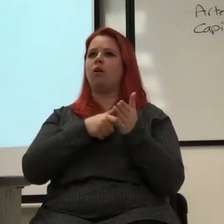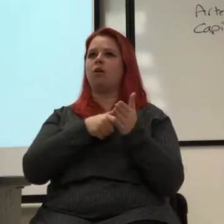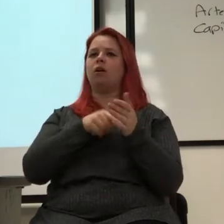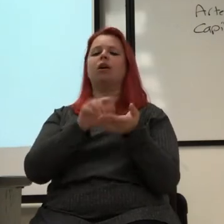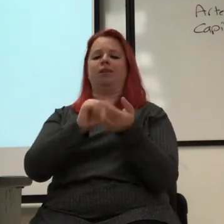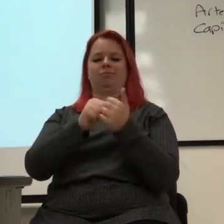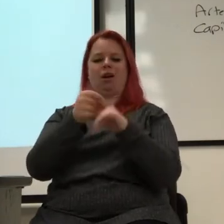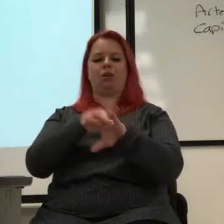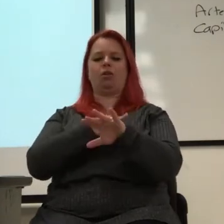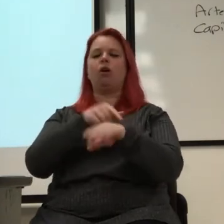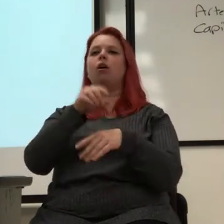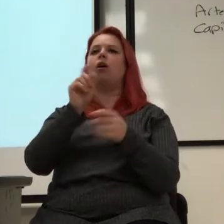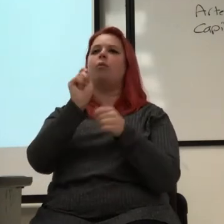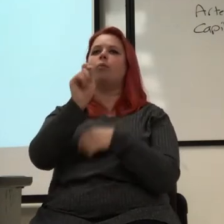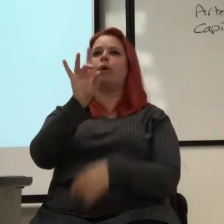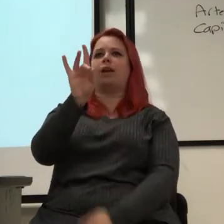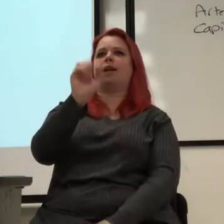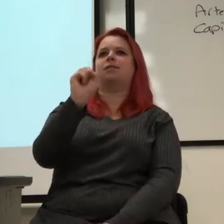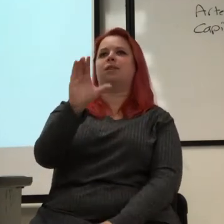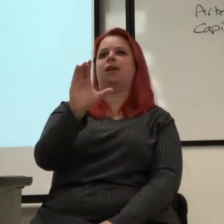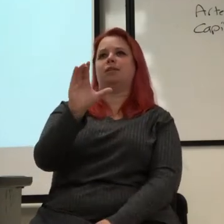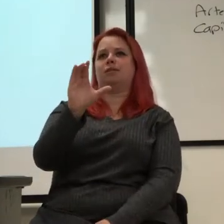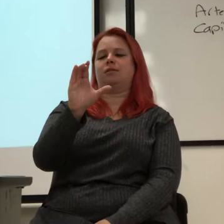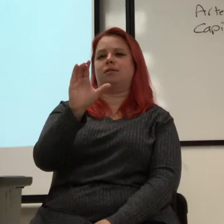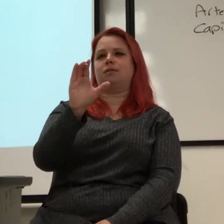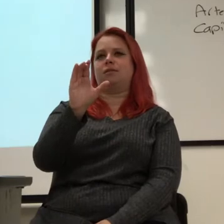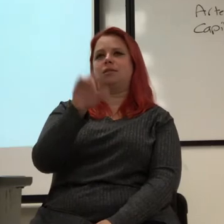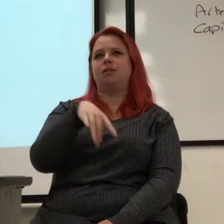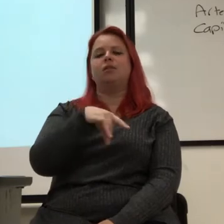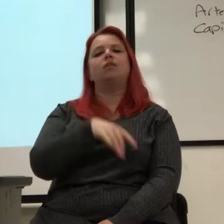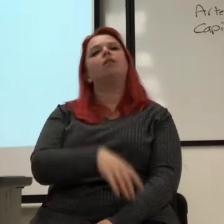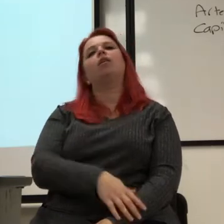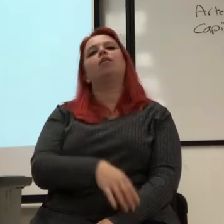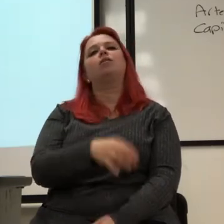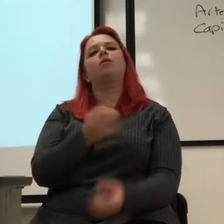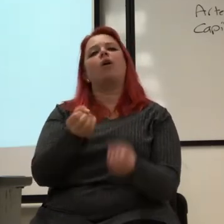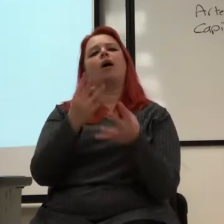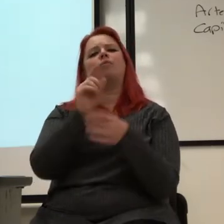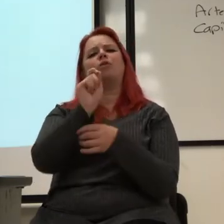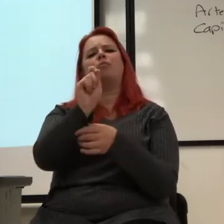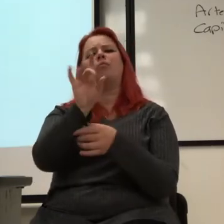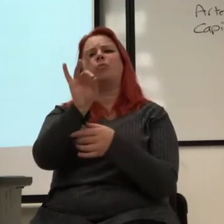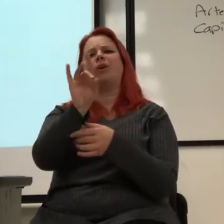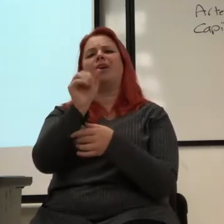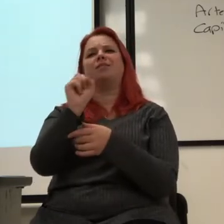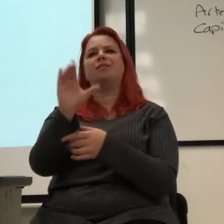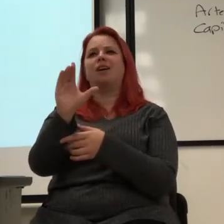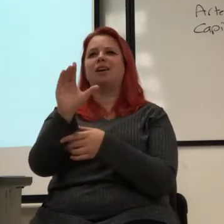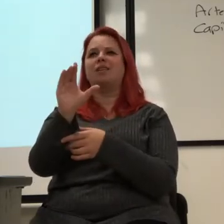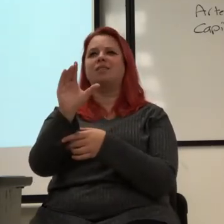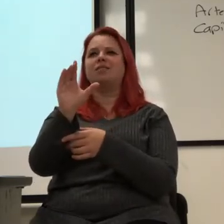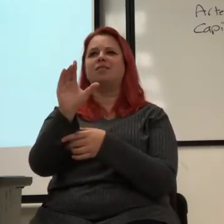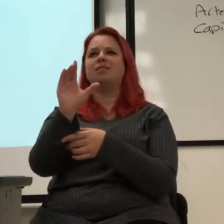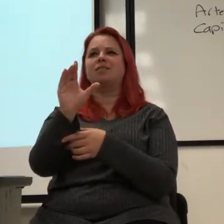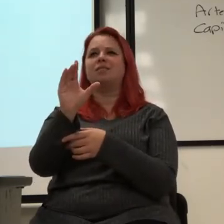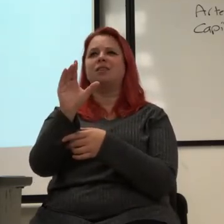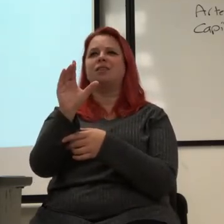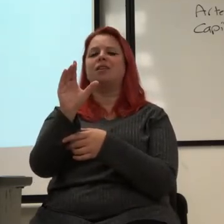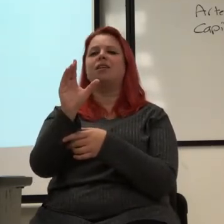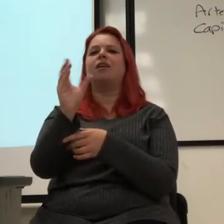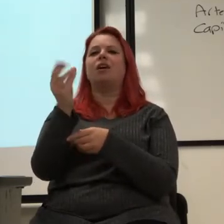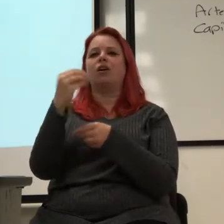0.8. 0.8 seconds, 800 milliseconds. How much of that 0.8 is the heart